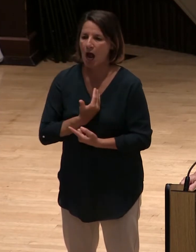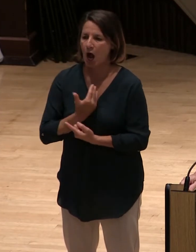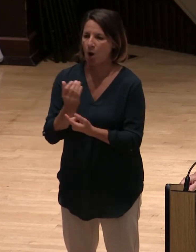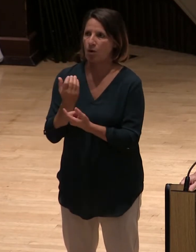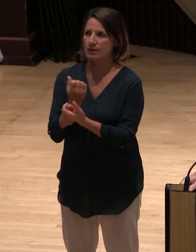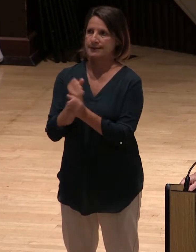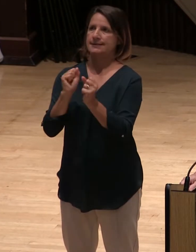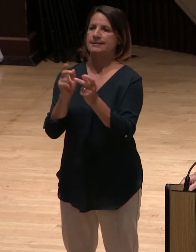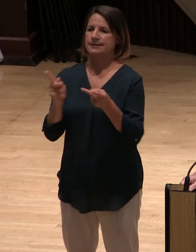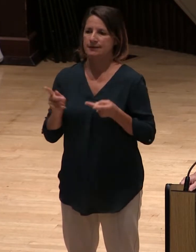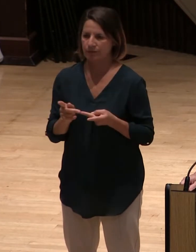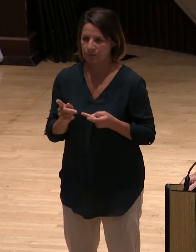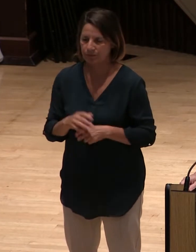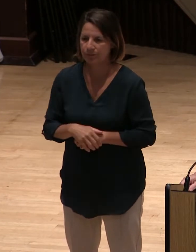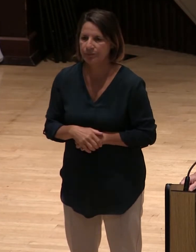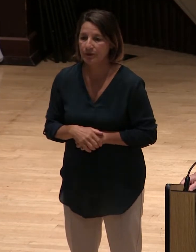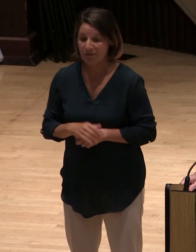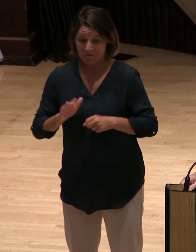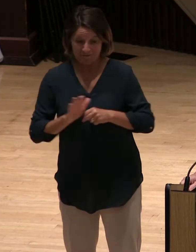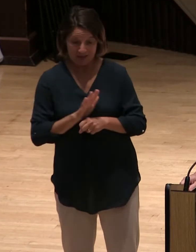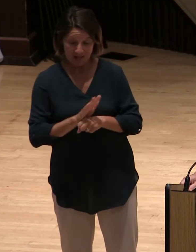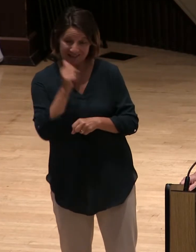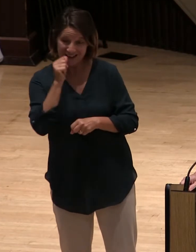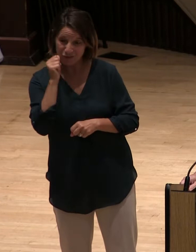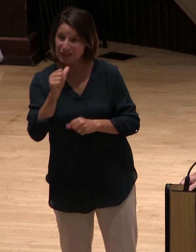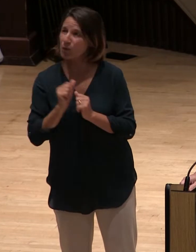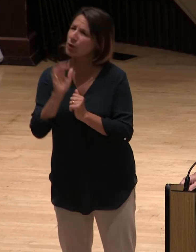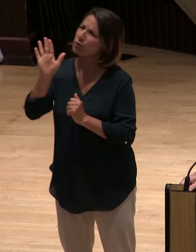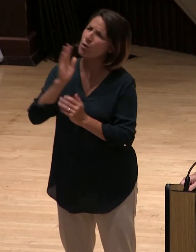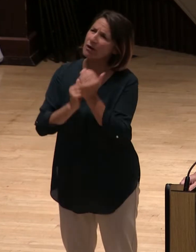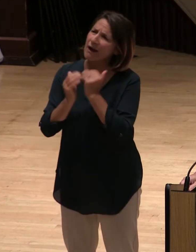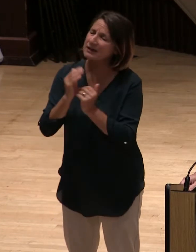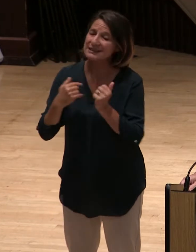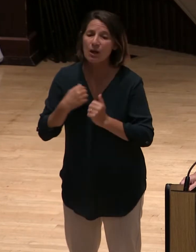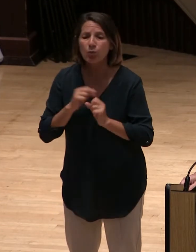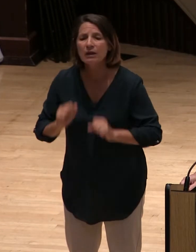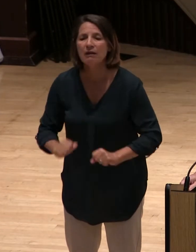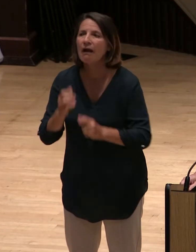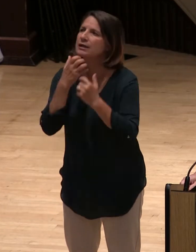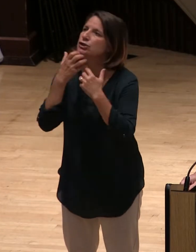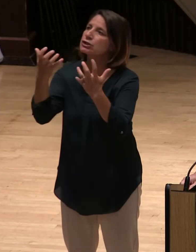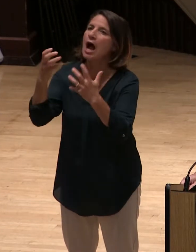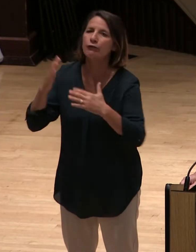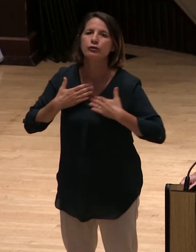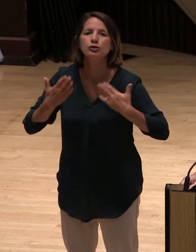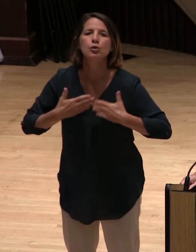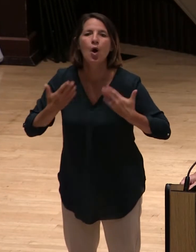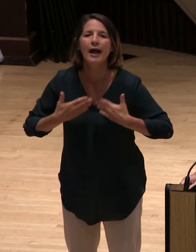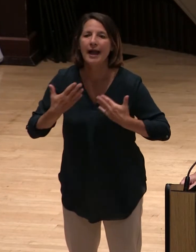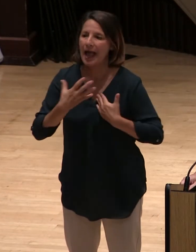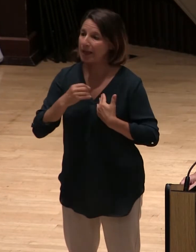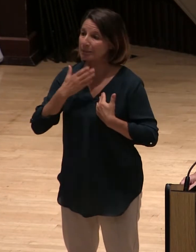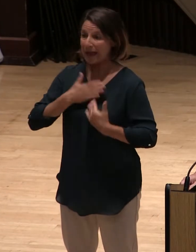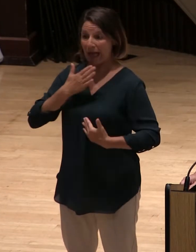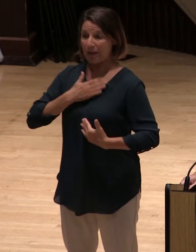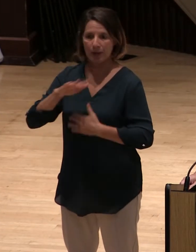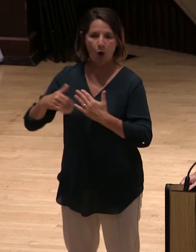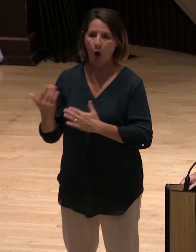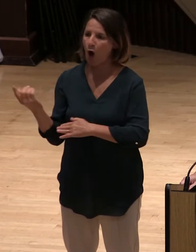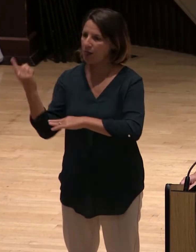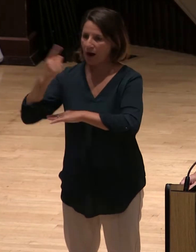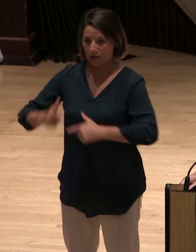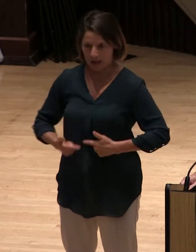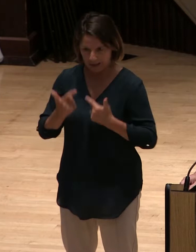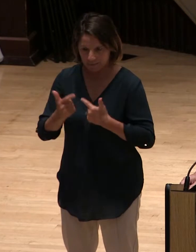Fill us at daybreak with your kindness, that we may shout for joy and gladness all our days.